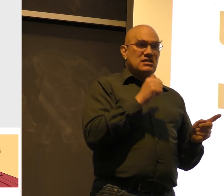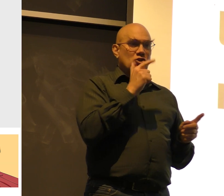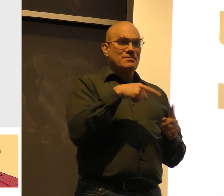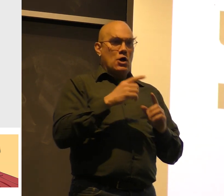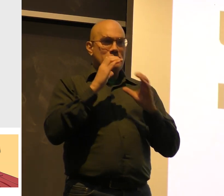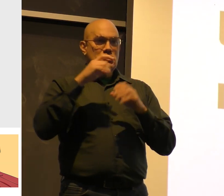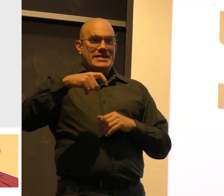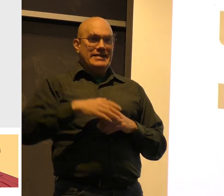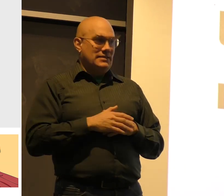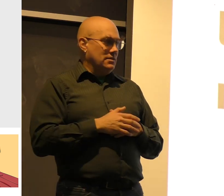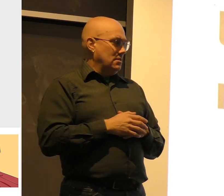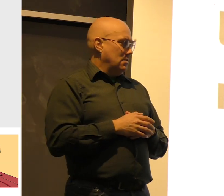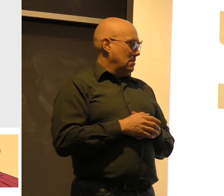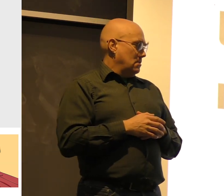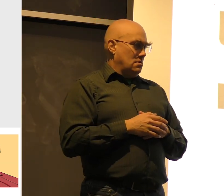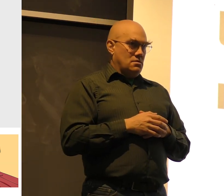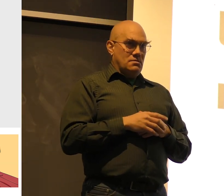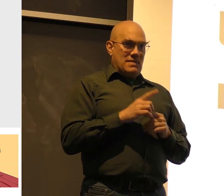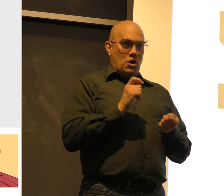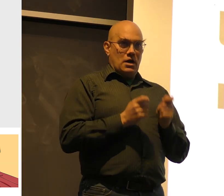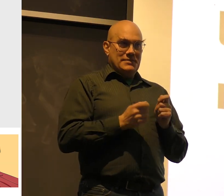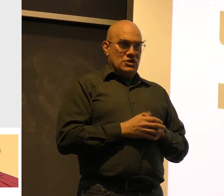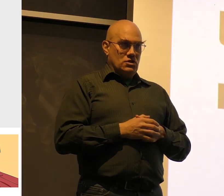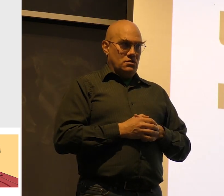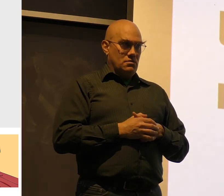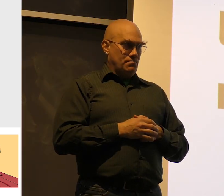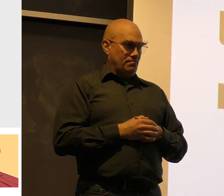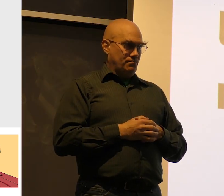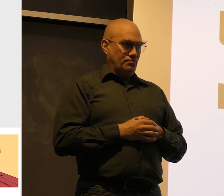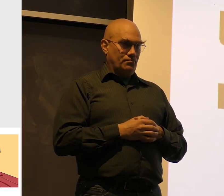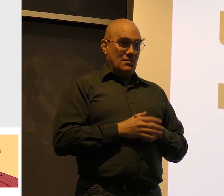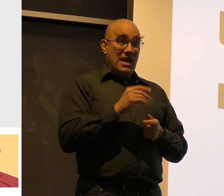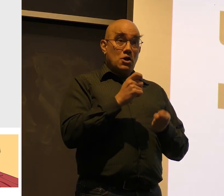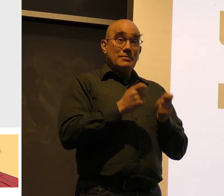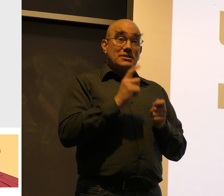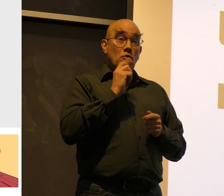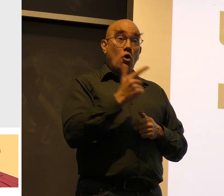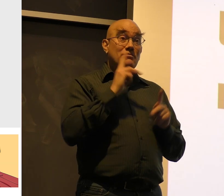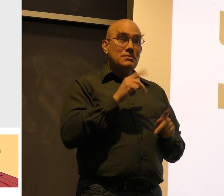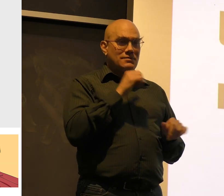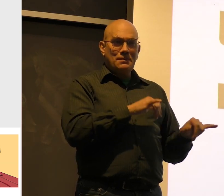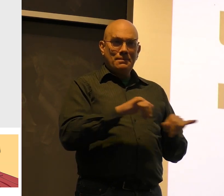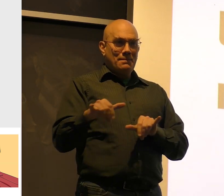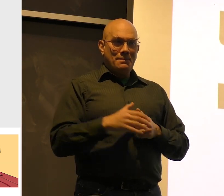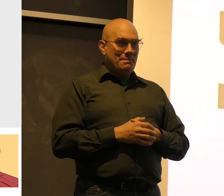to a certain extent. And it's not just about communication needs. It's about accommodations. Accommodations for all deaf people